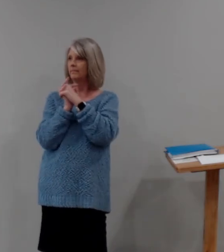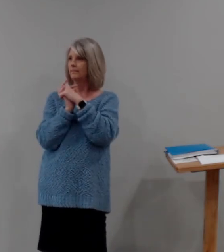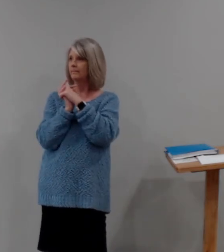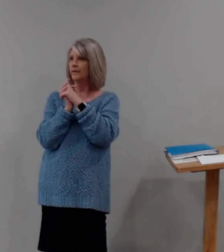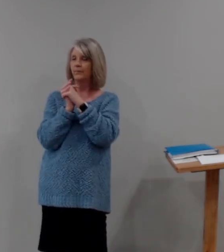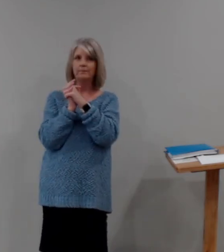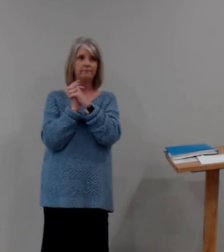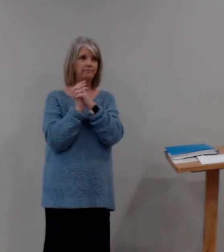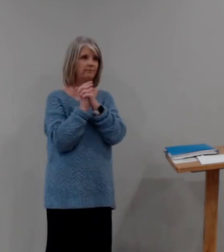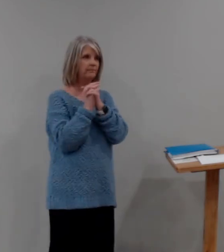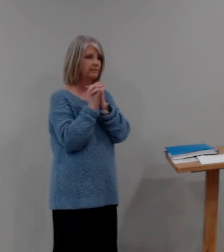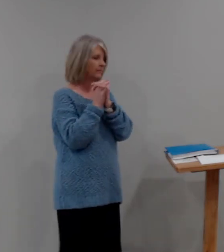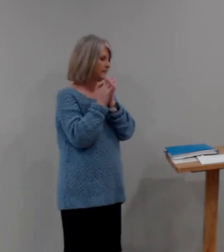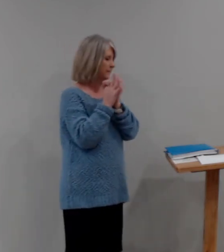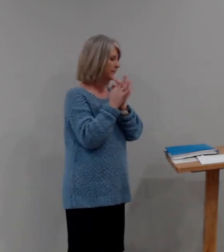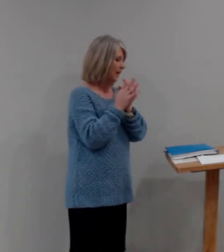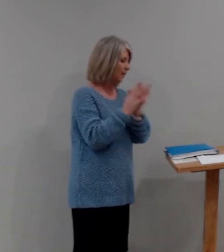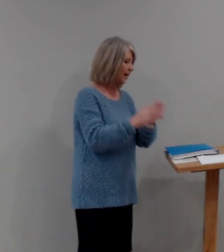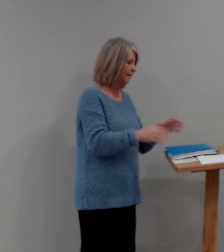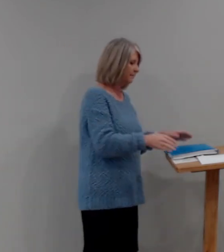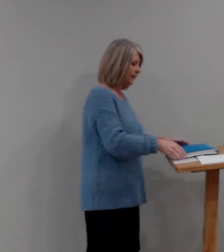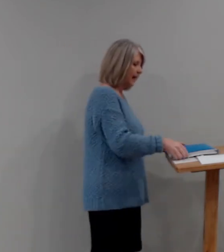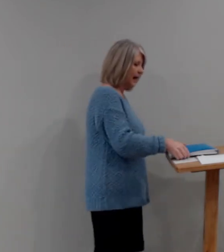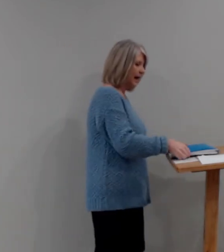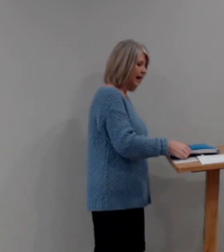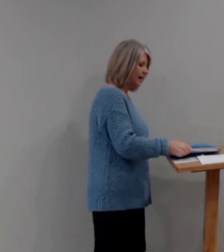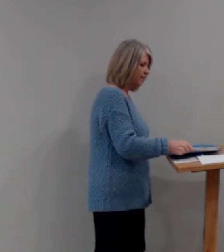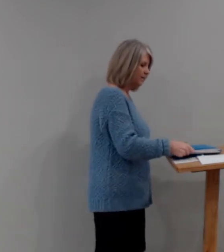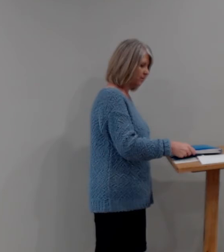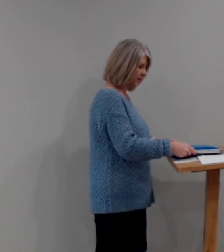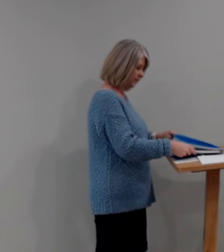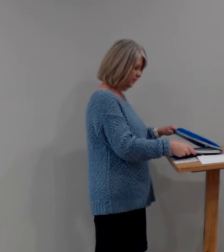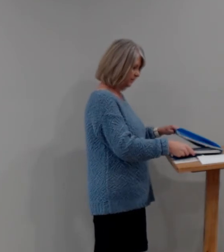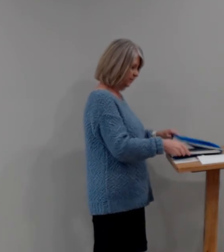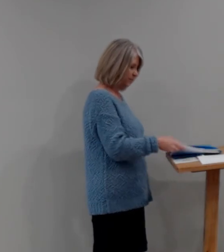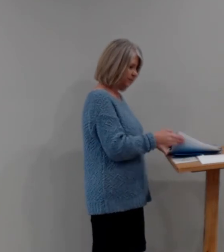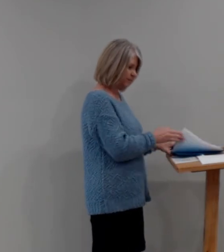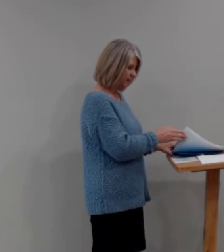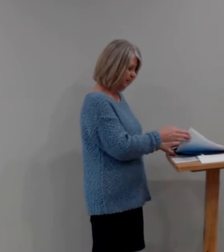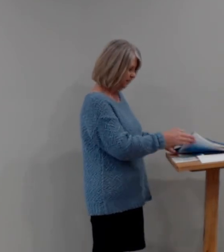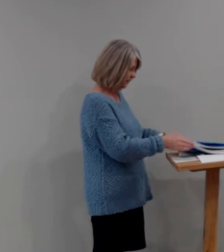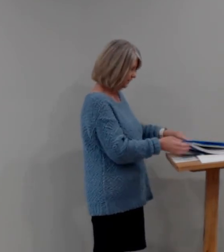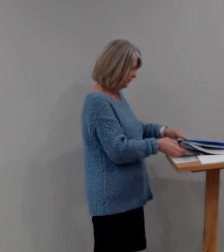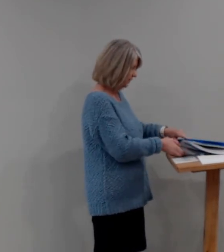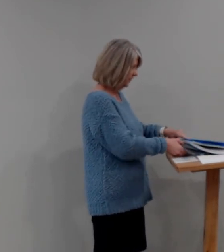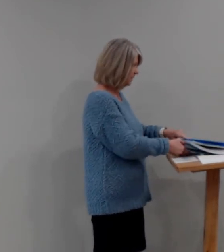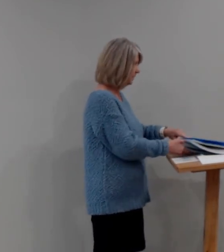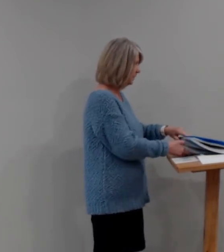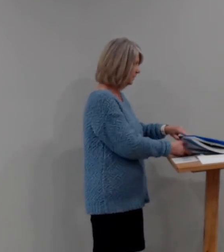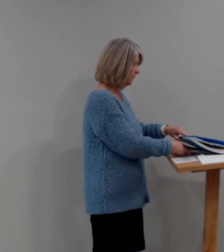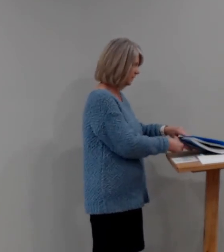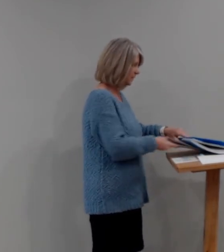No? Okay. I was going to, where did I do with that book?